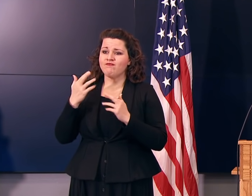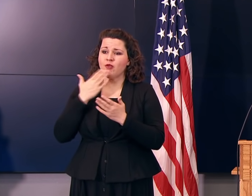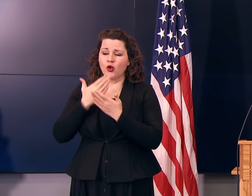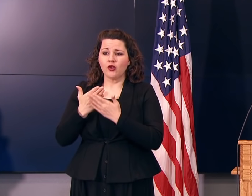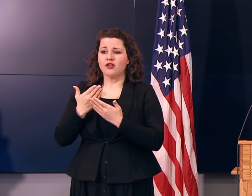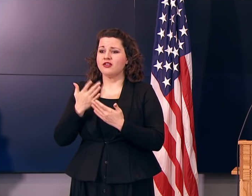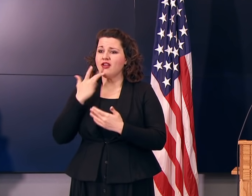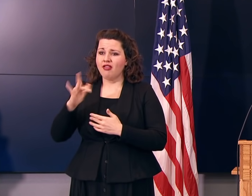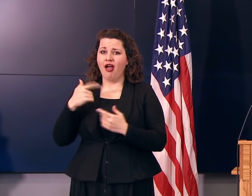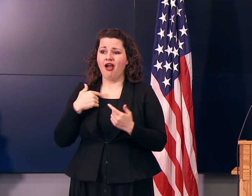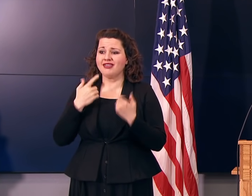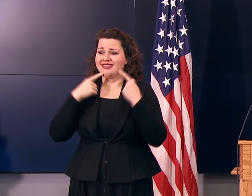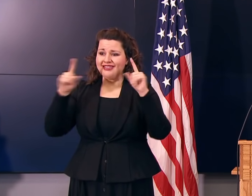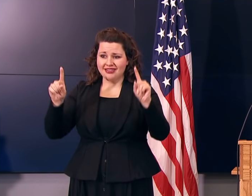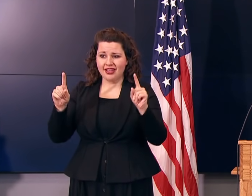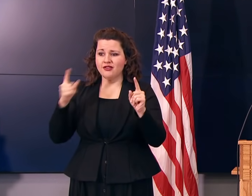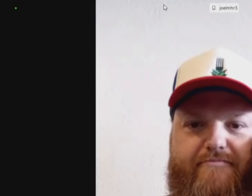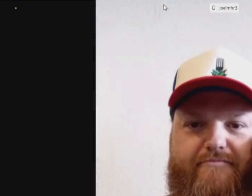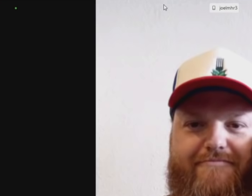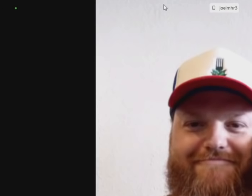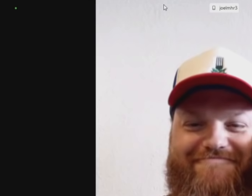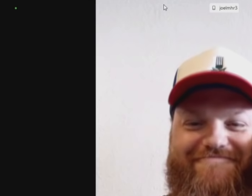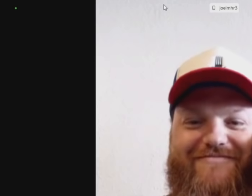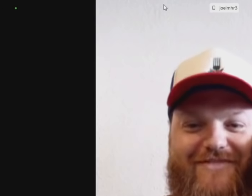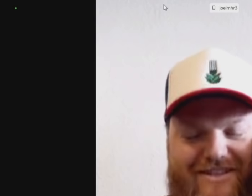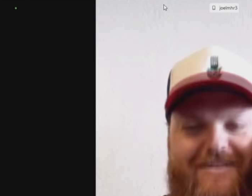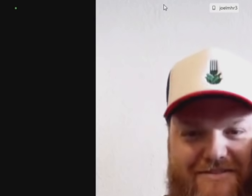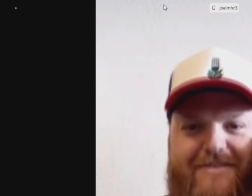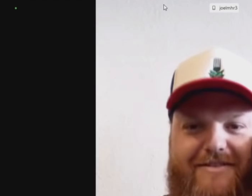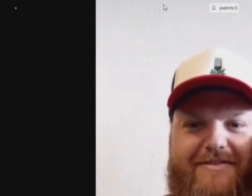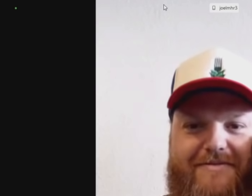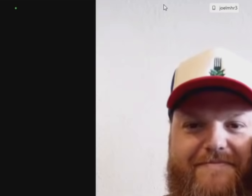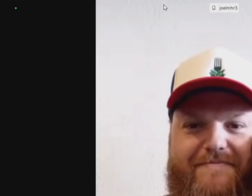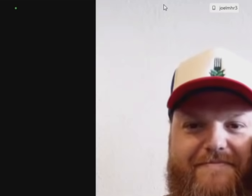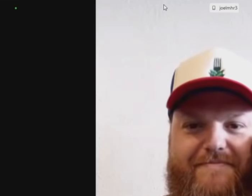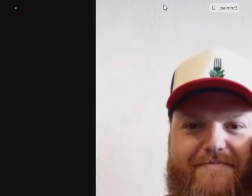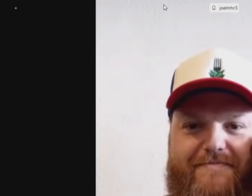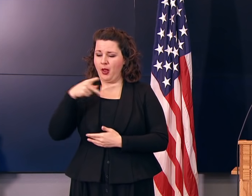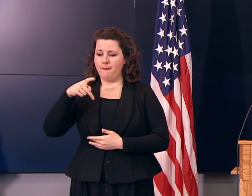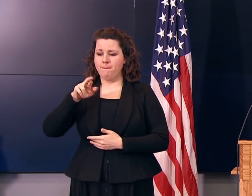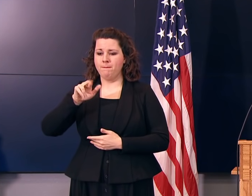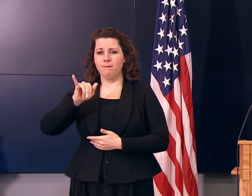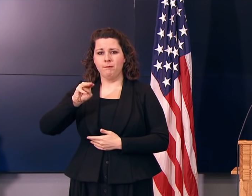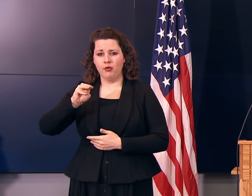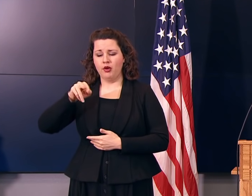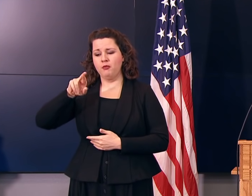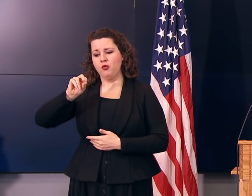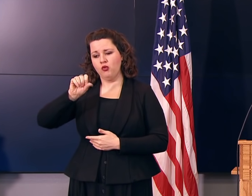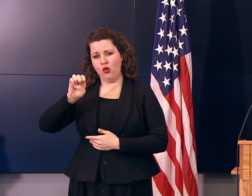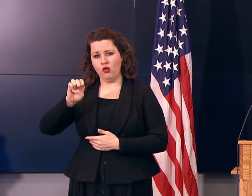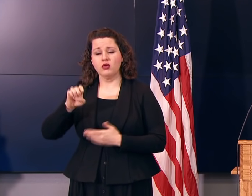reopen Primrose, and I, for one, can't wait to come back. So, and much luck to all of the restaurant owners and